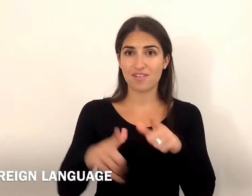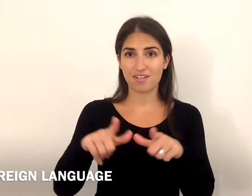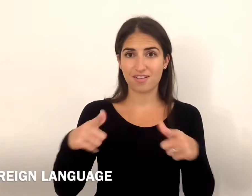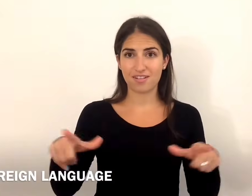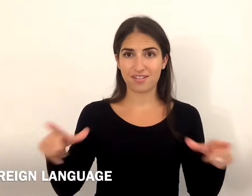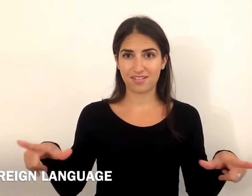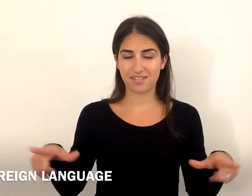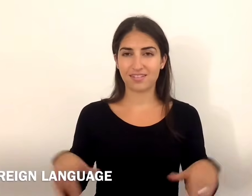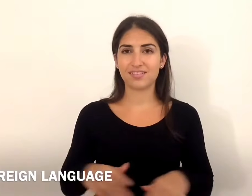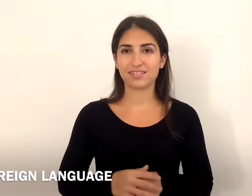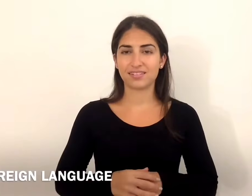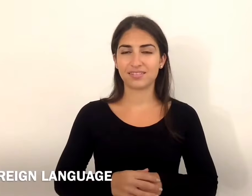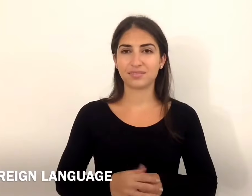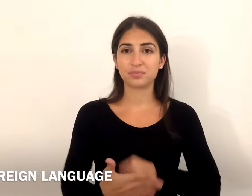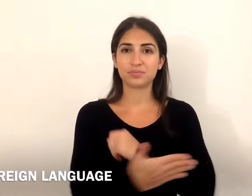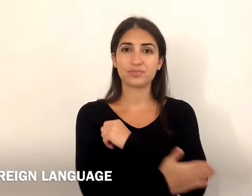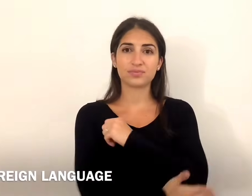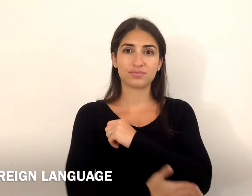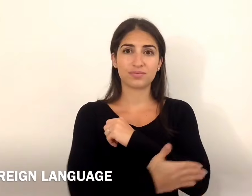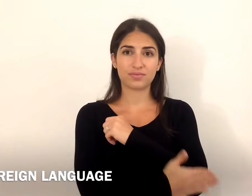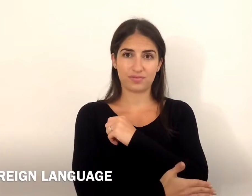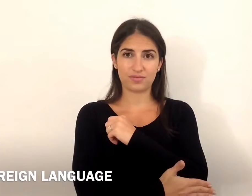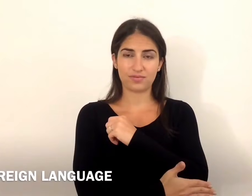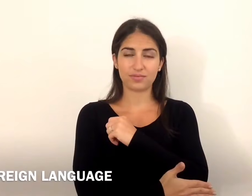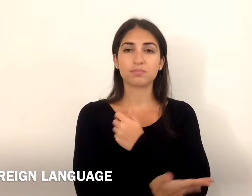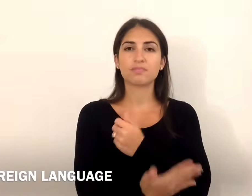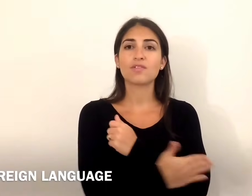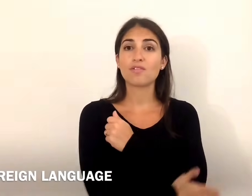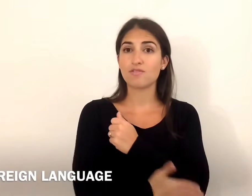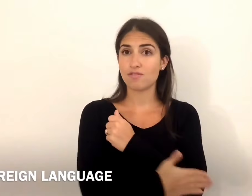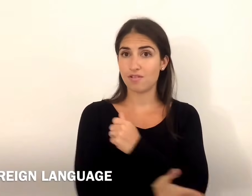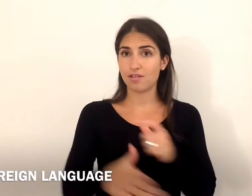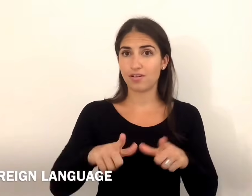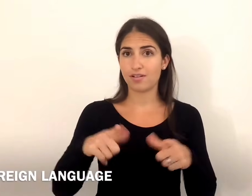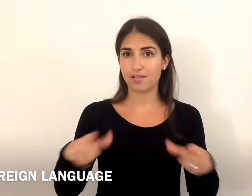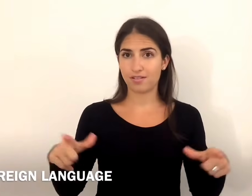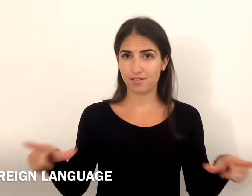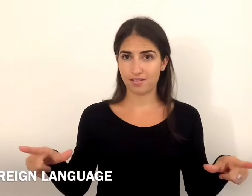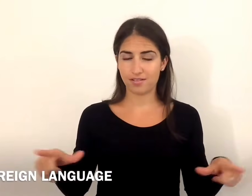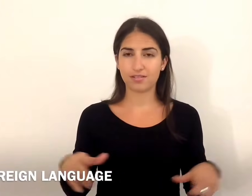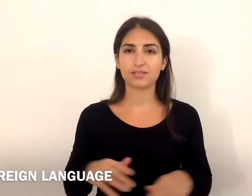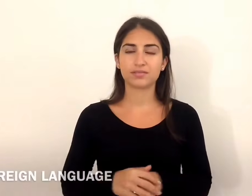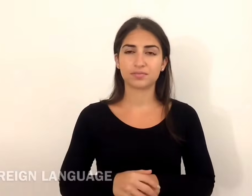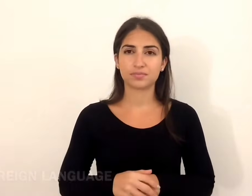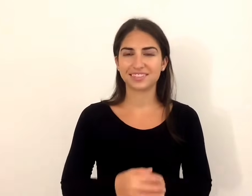So foreign language is the sign country for foreign language.